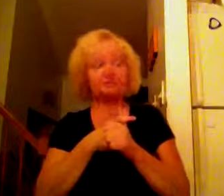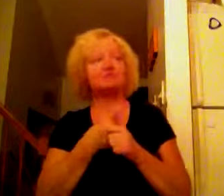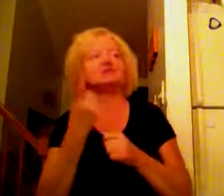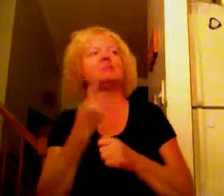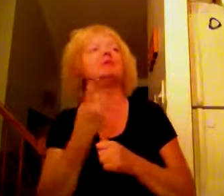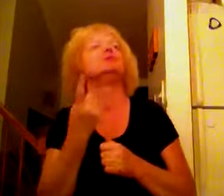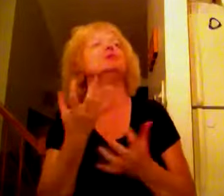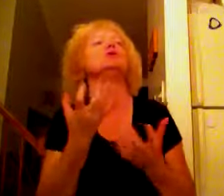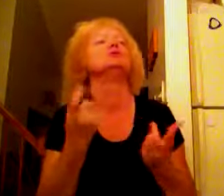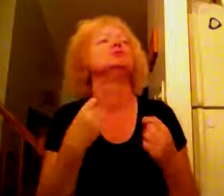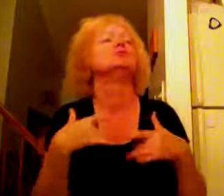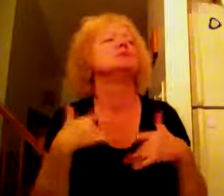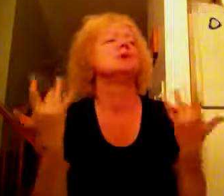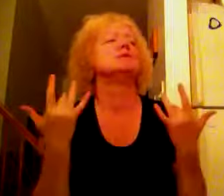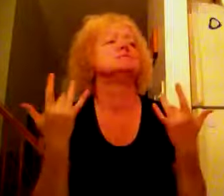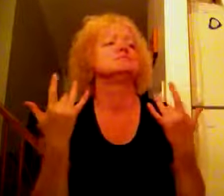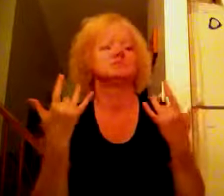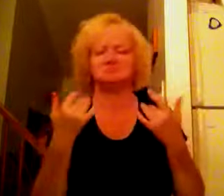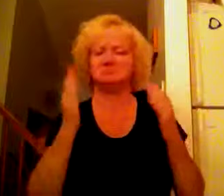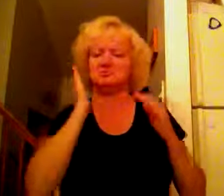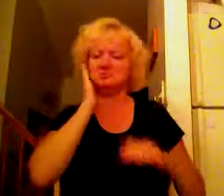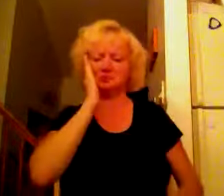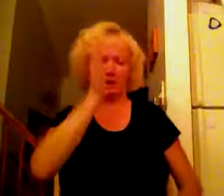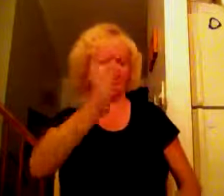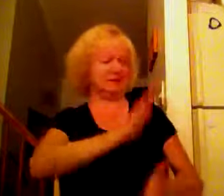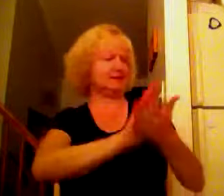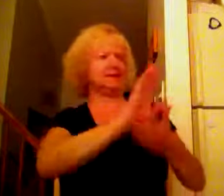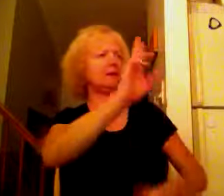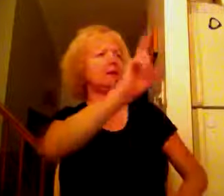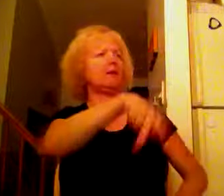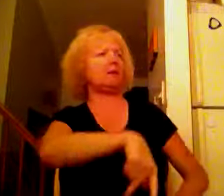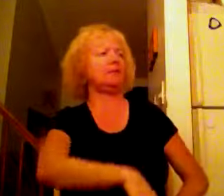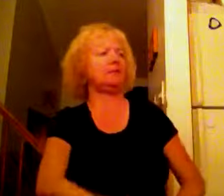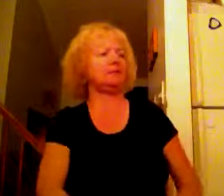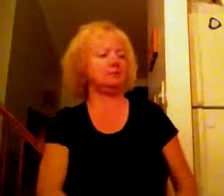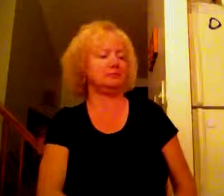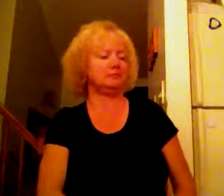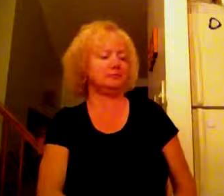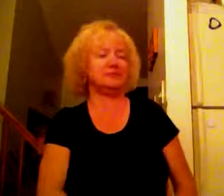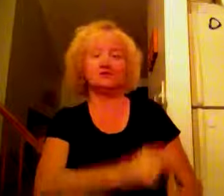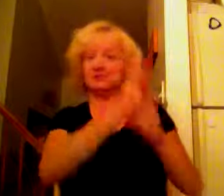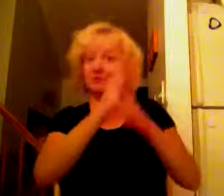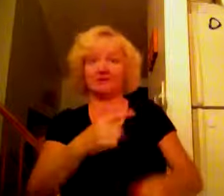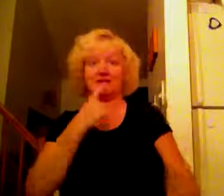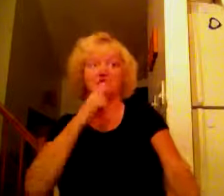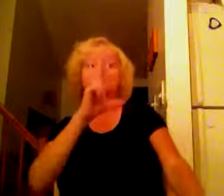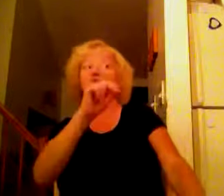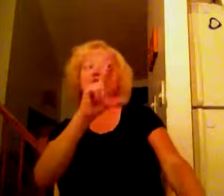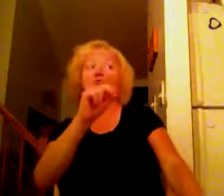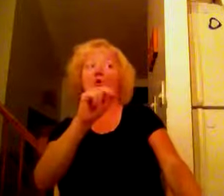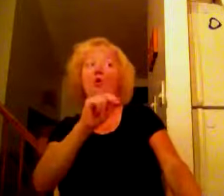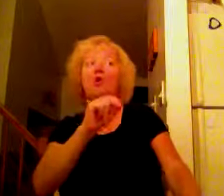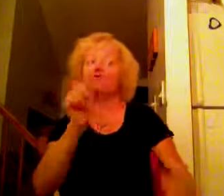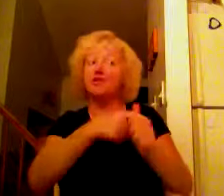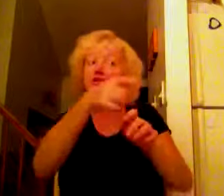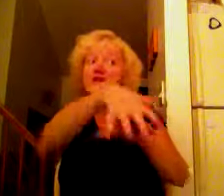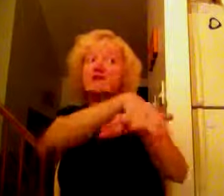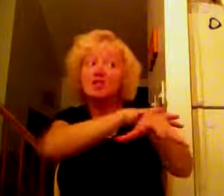was just go clean it up. Not the supervisor goes, you get gloves on, you get the whole